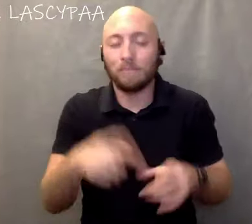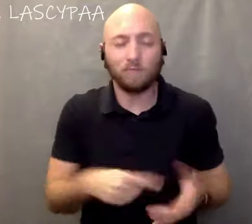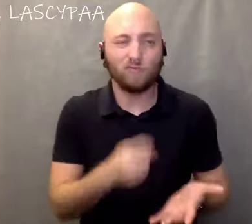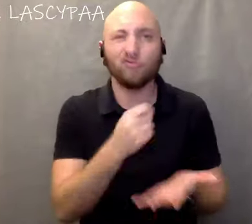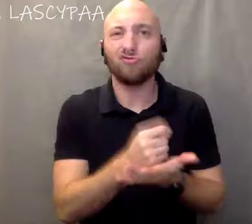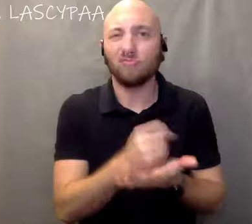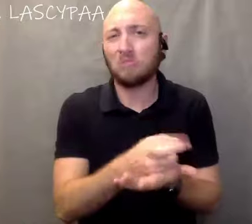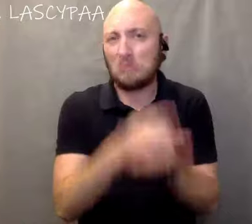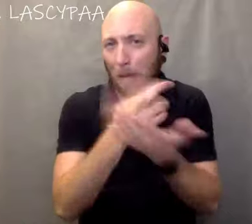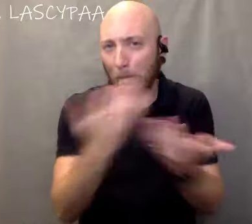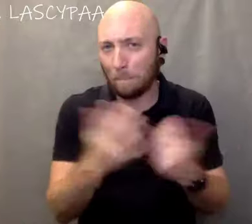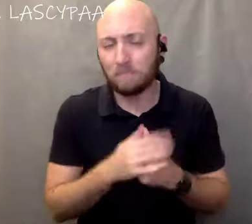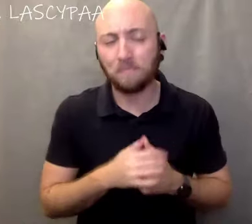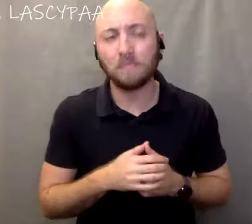and